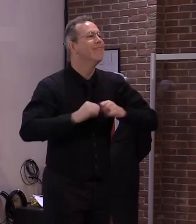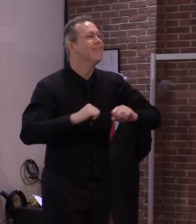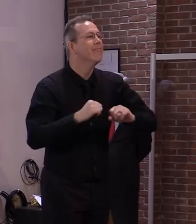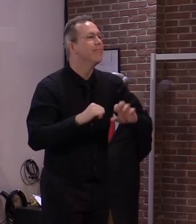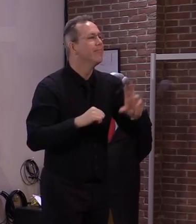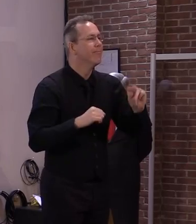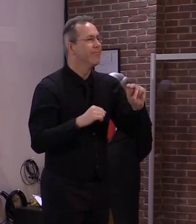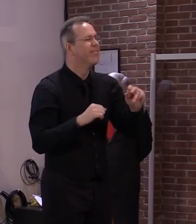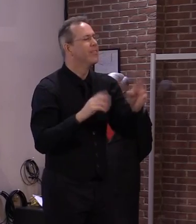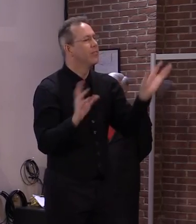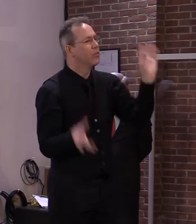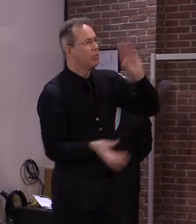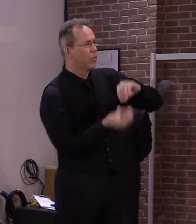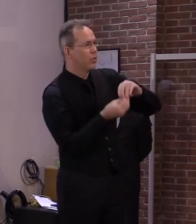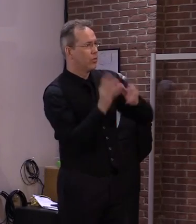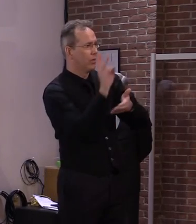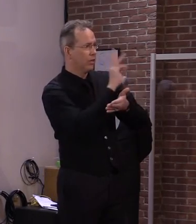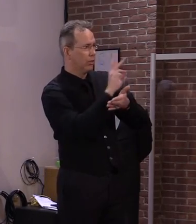Levine.